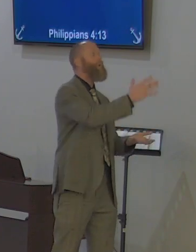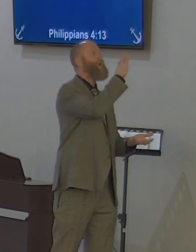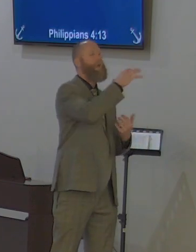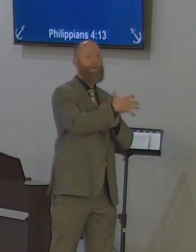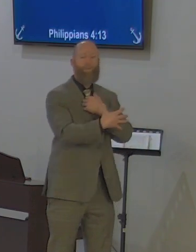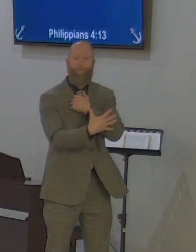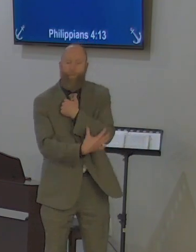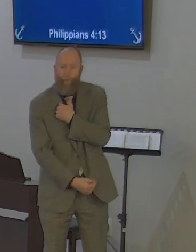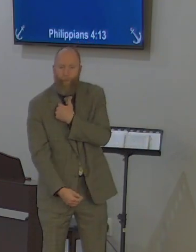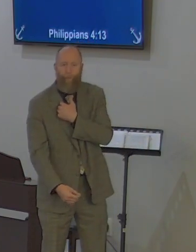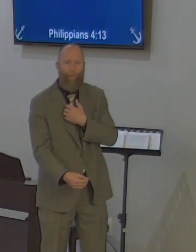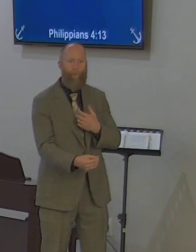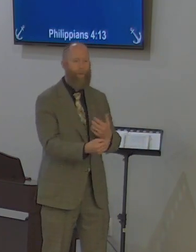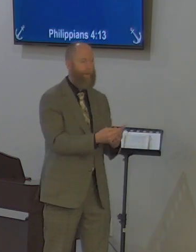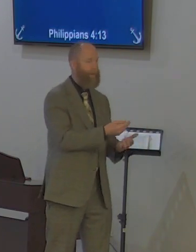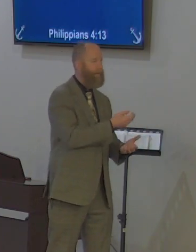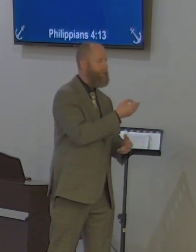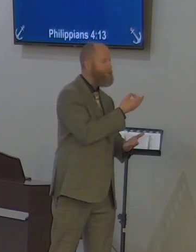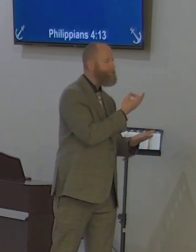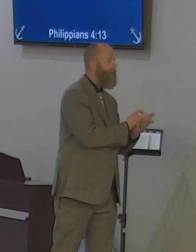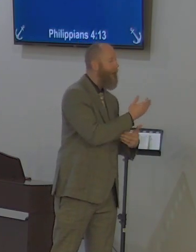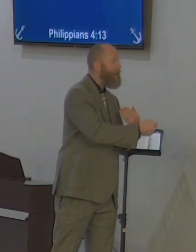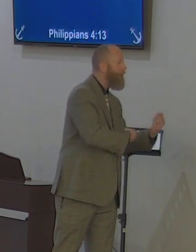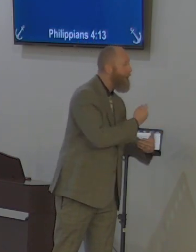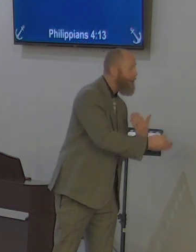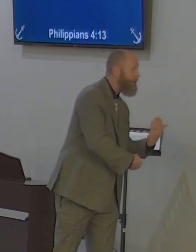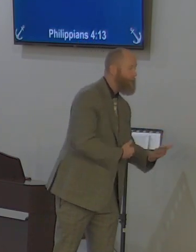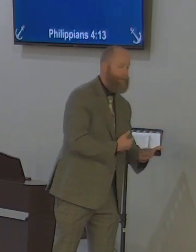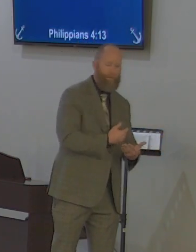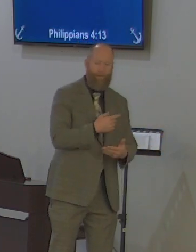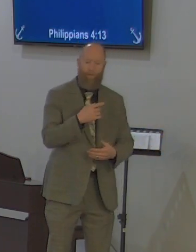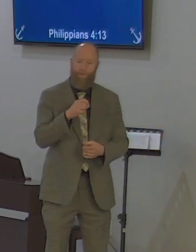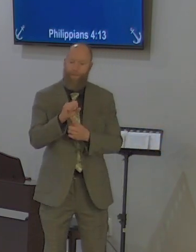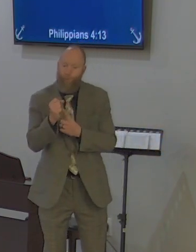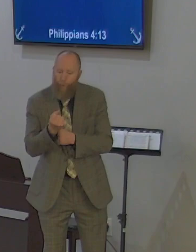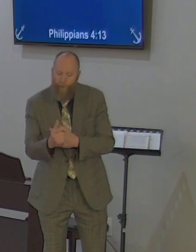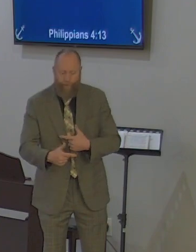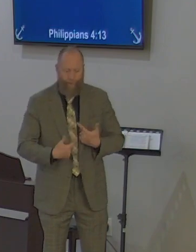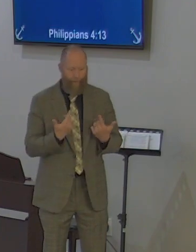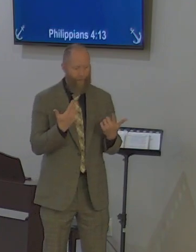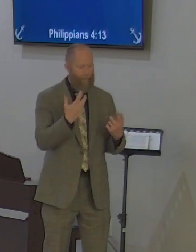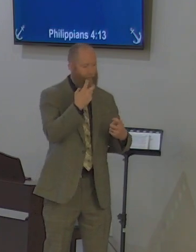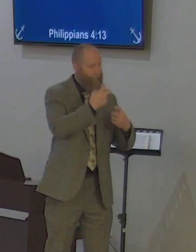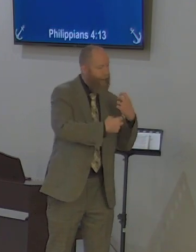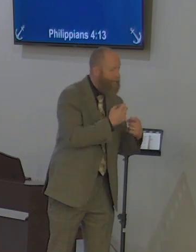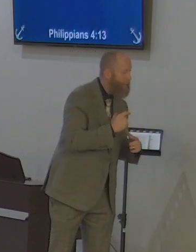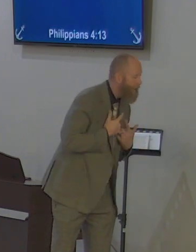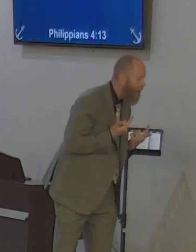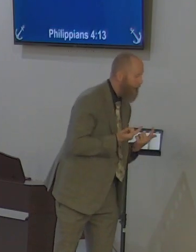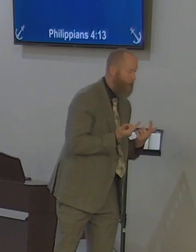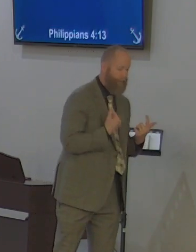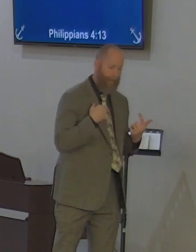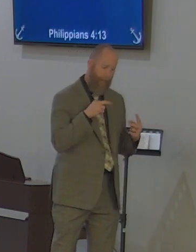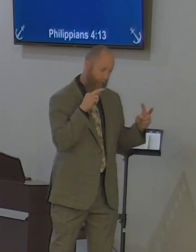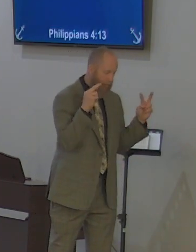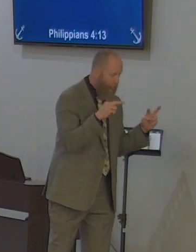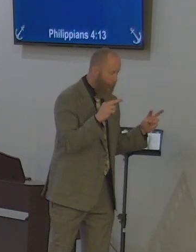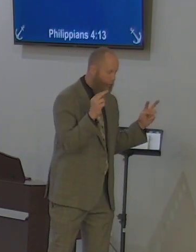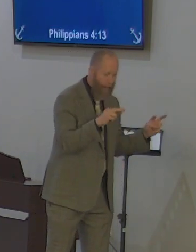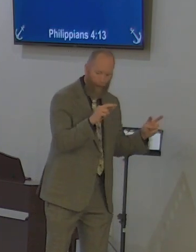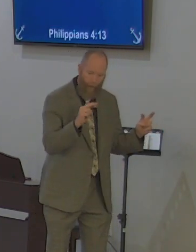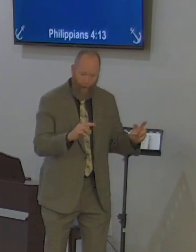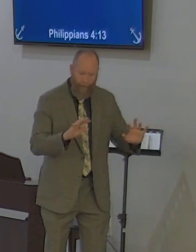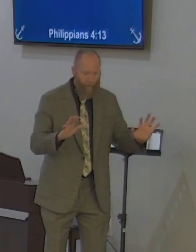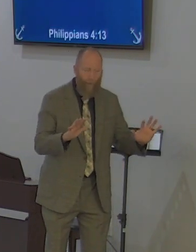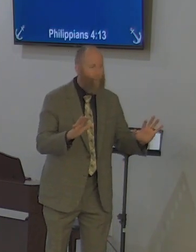hog. It's this, that no matter what the conditions are in my life, no matter what the circumstances are in my life, I have this one